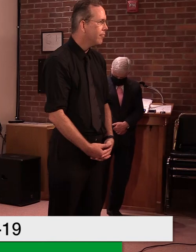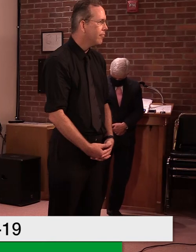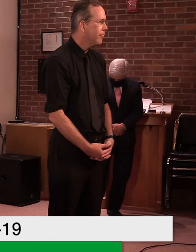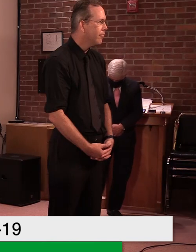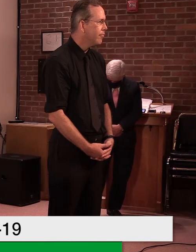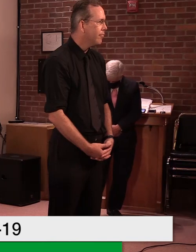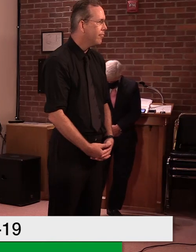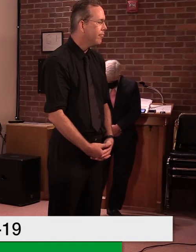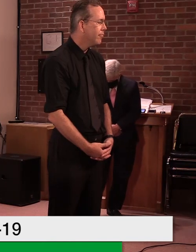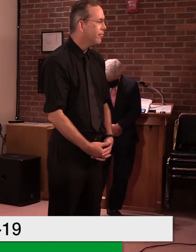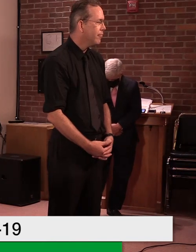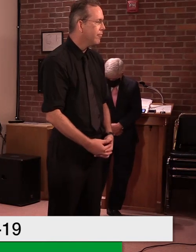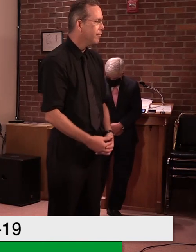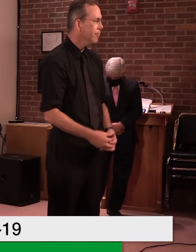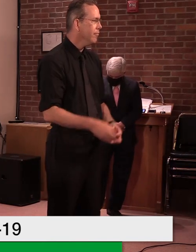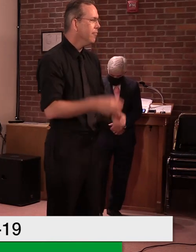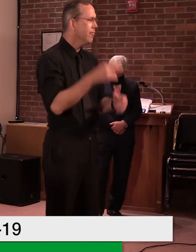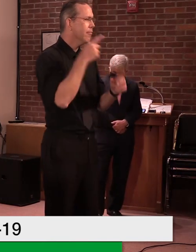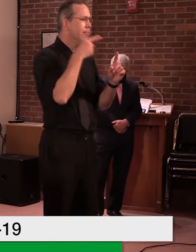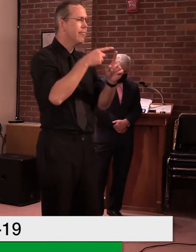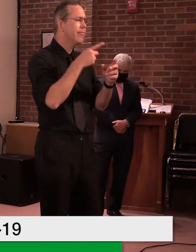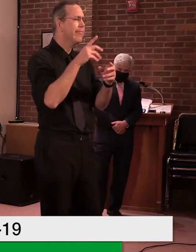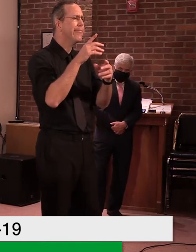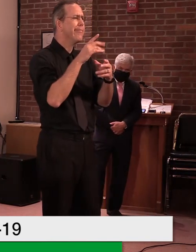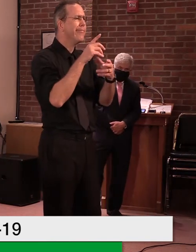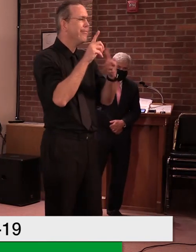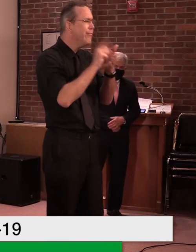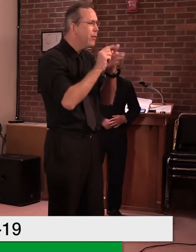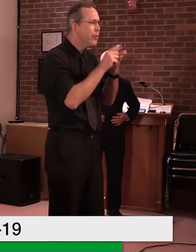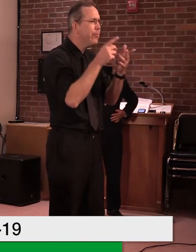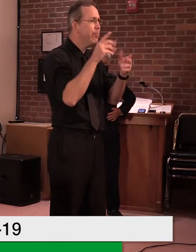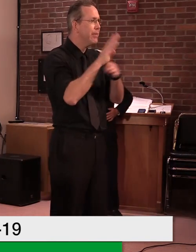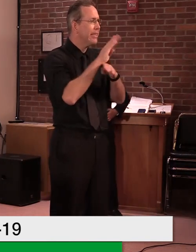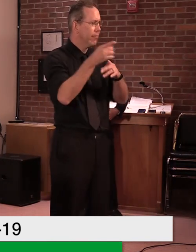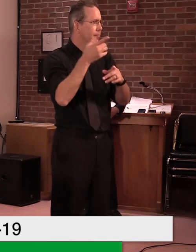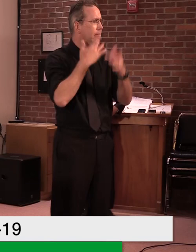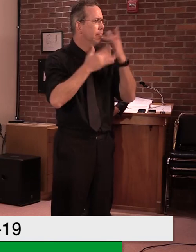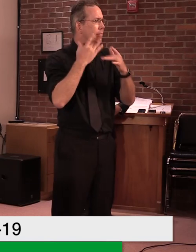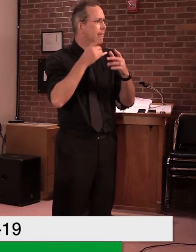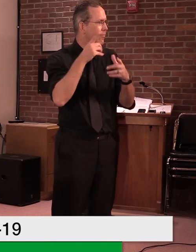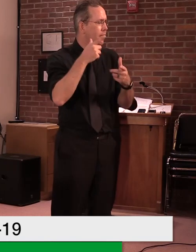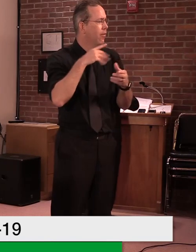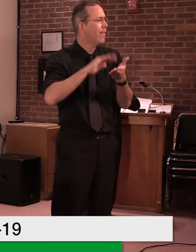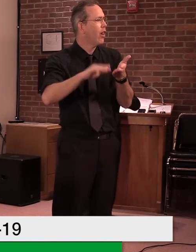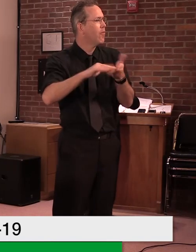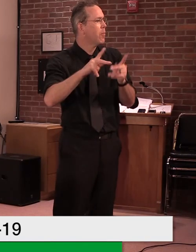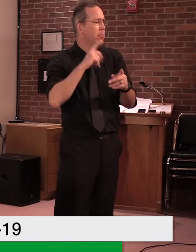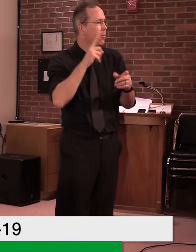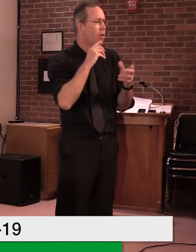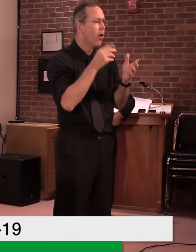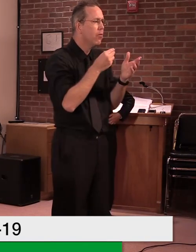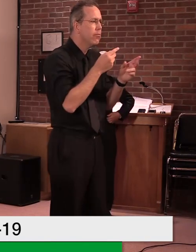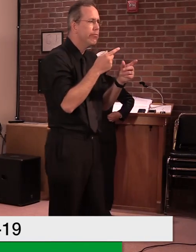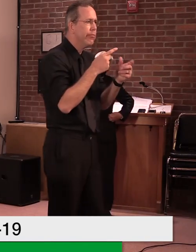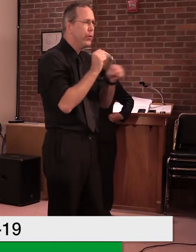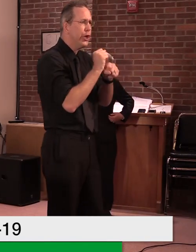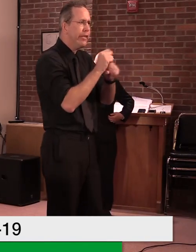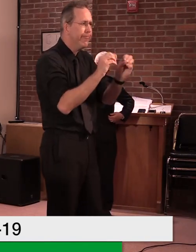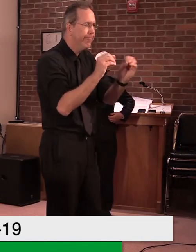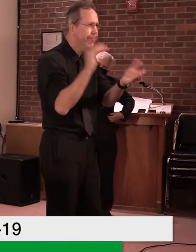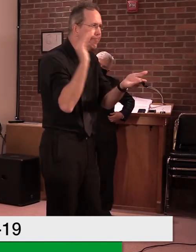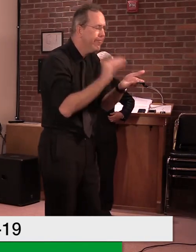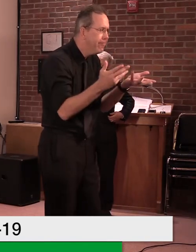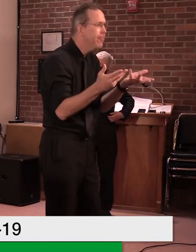And has your administration discussed if this increased online buying could turn into a permanent consumer choice for more